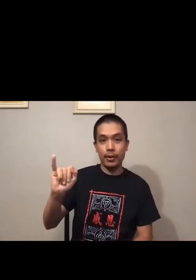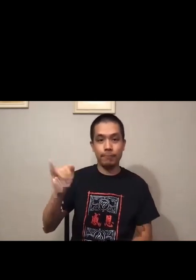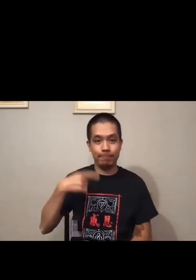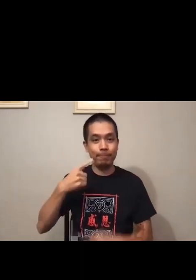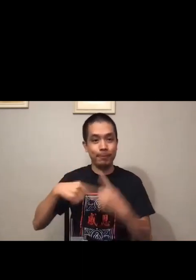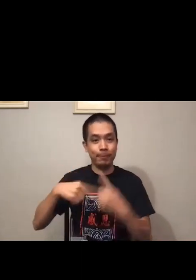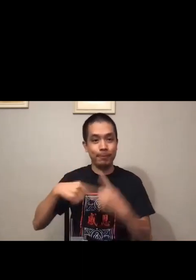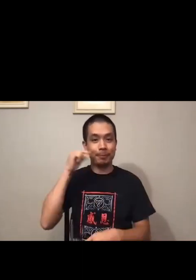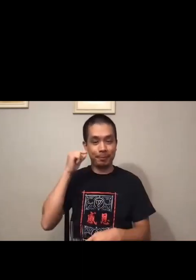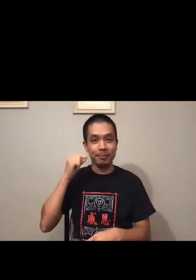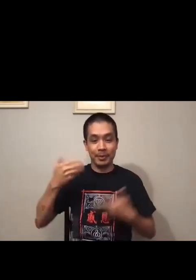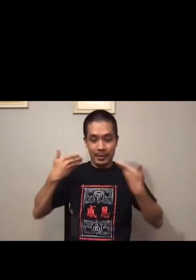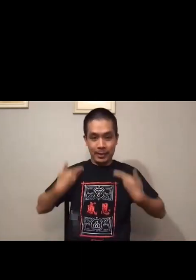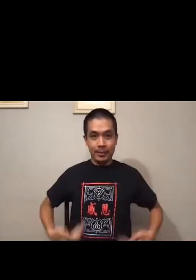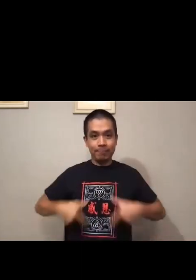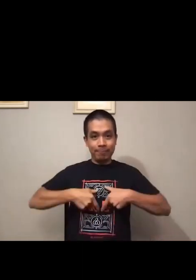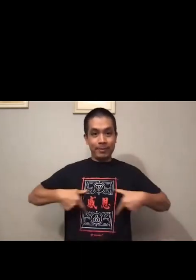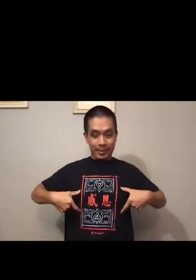My name is Gaxin Mai,